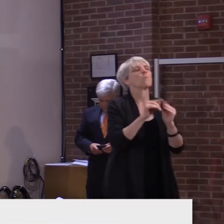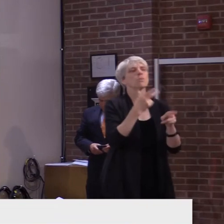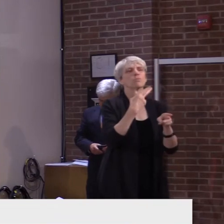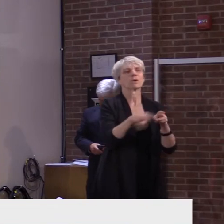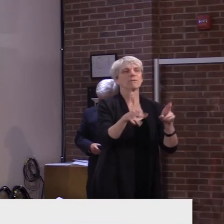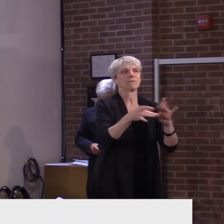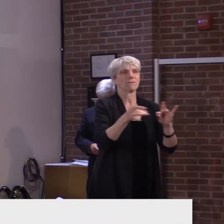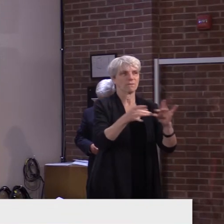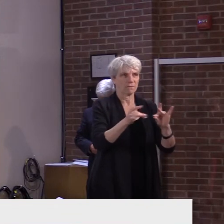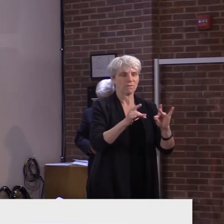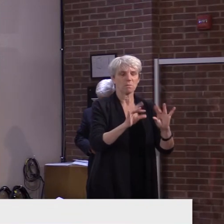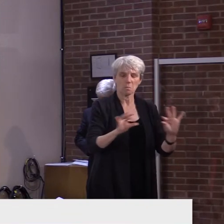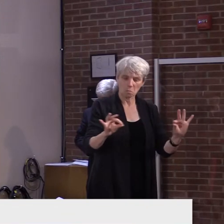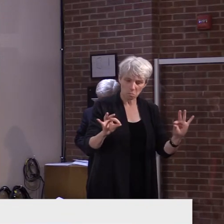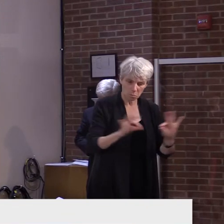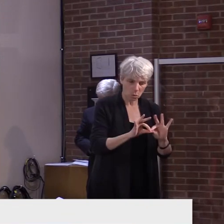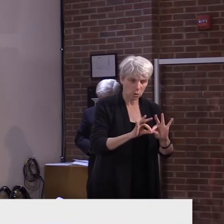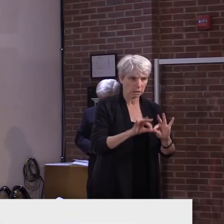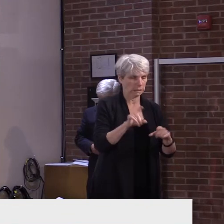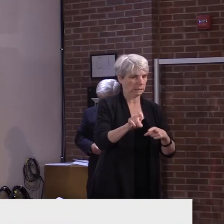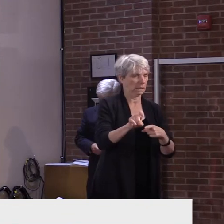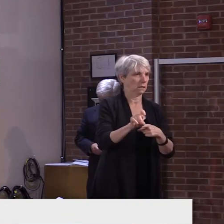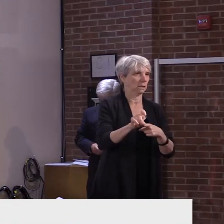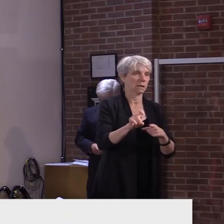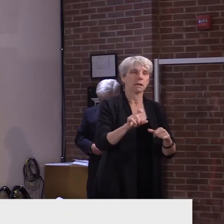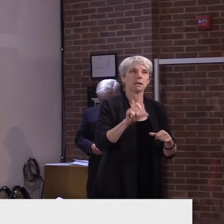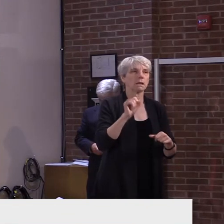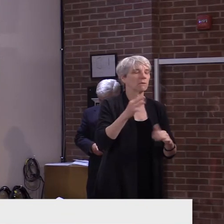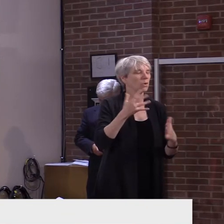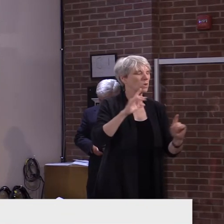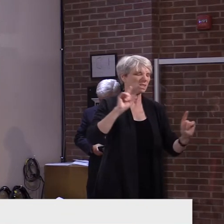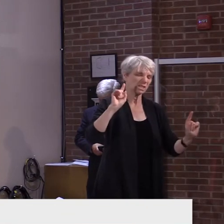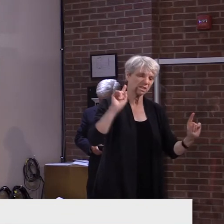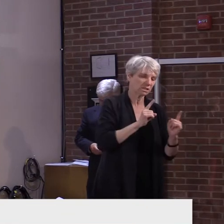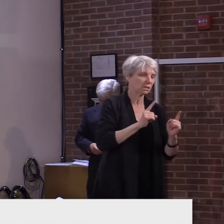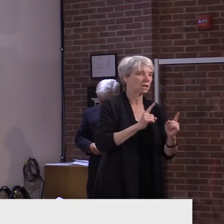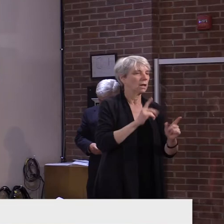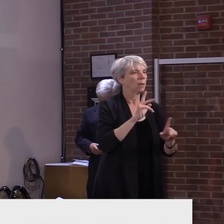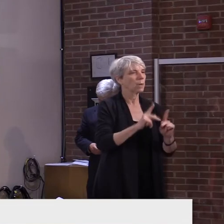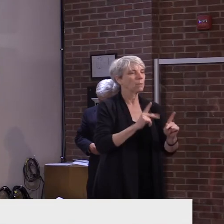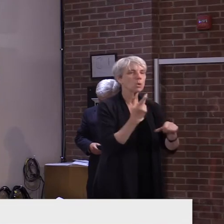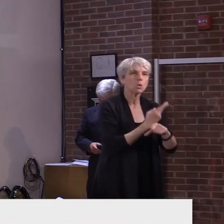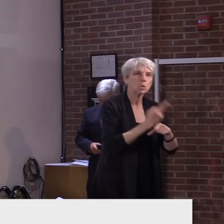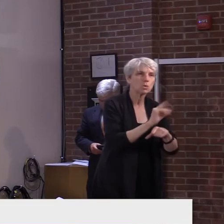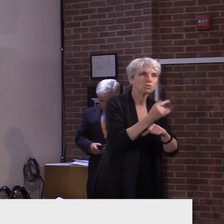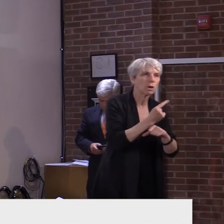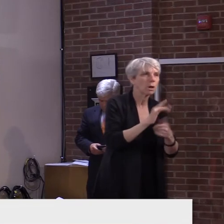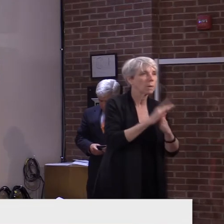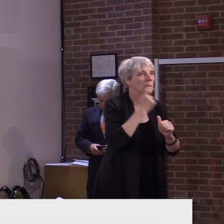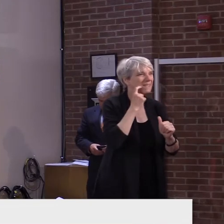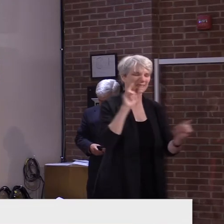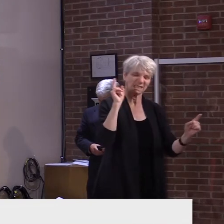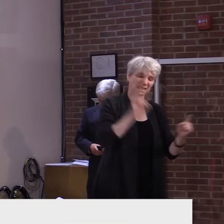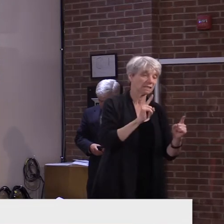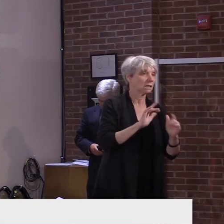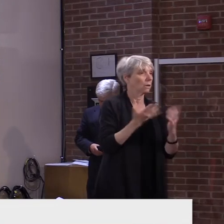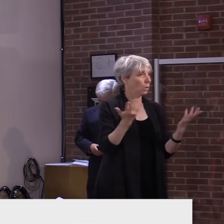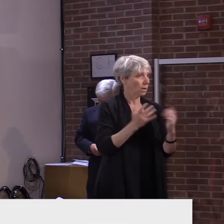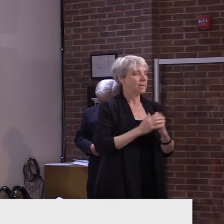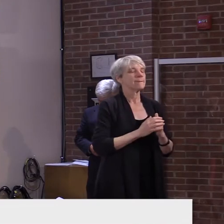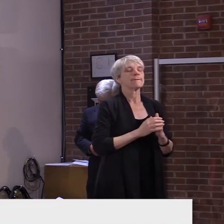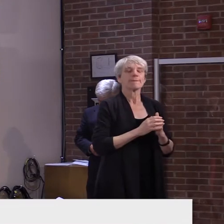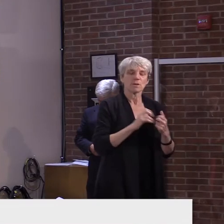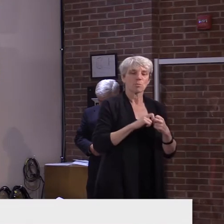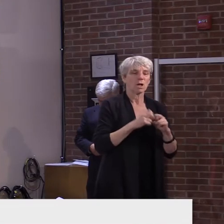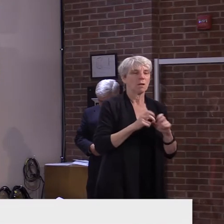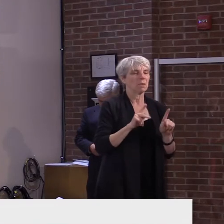but not insignificant need if we are to bend the curve on substance use and addiction. Unfortunately, stigma associated with